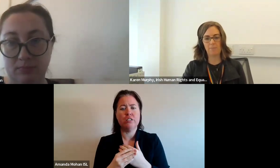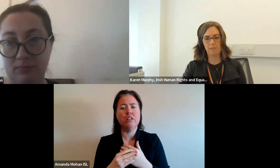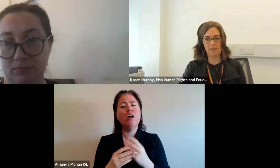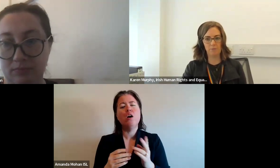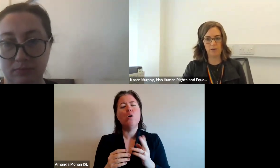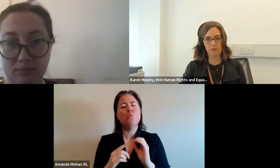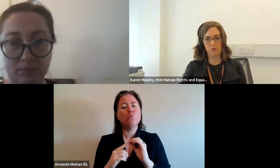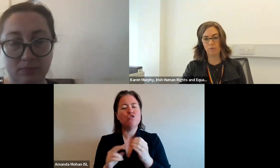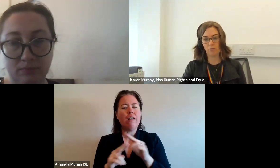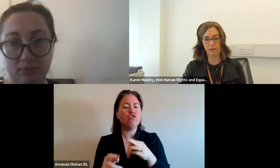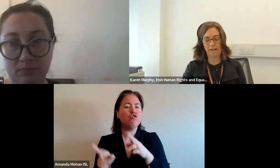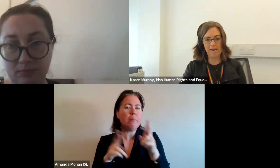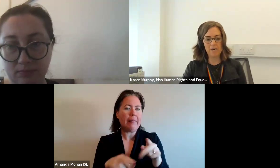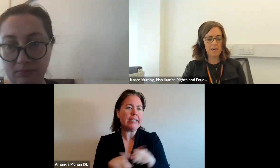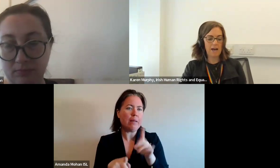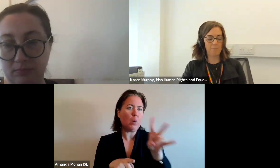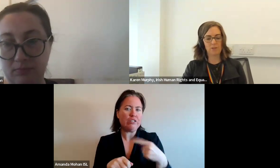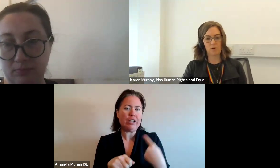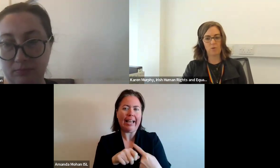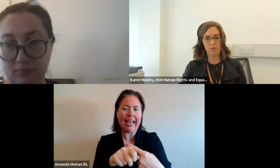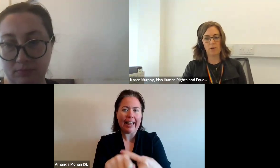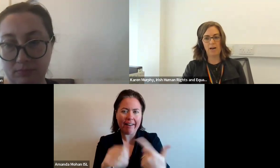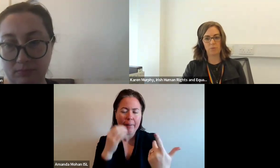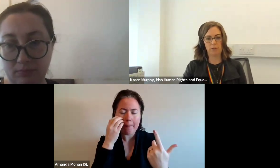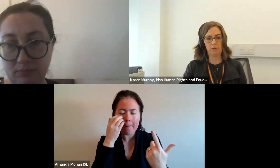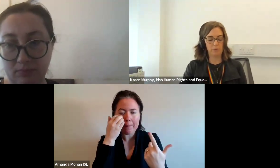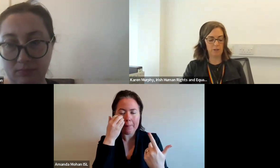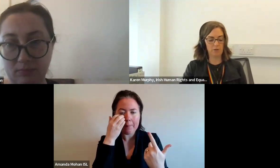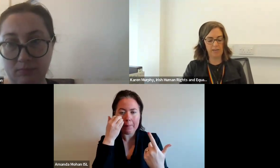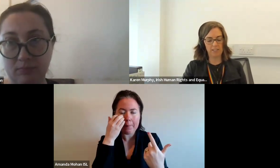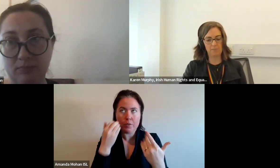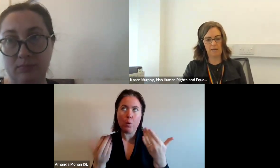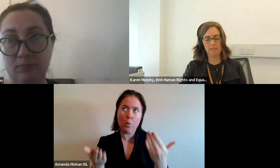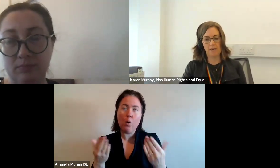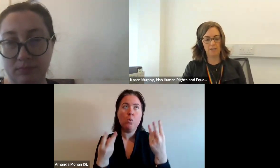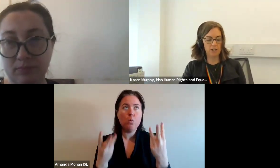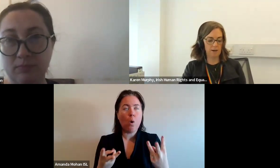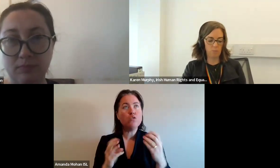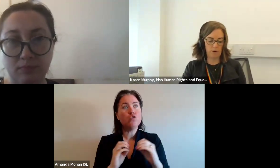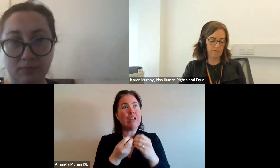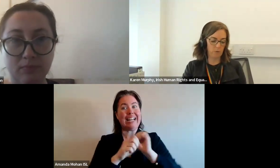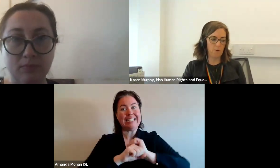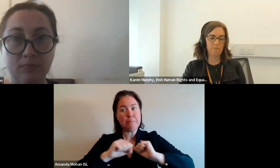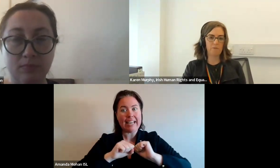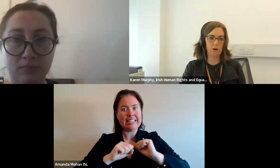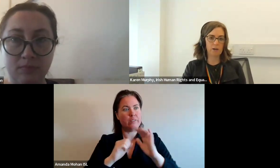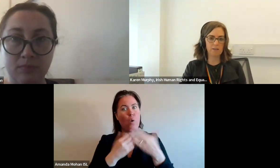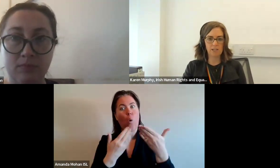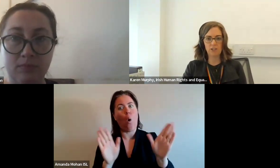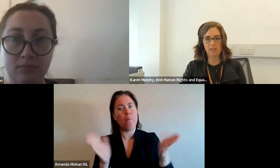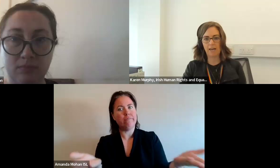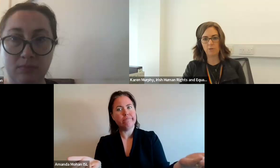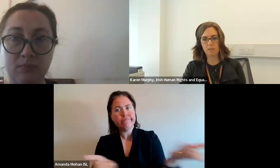to ask people the same question over and over and again. So on the one hand, we want to create a space and an open forum